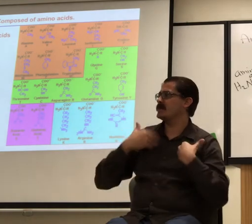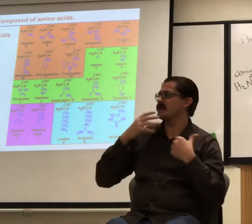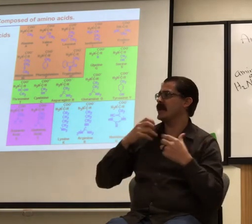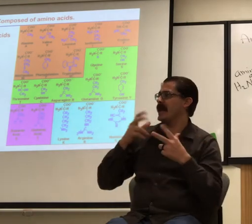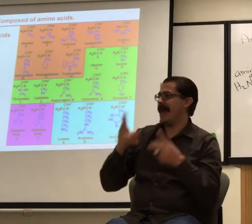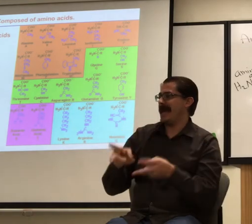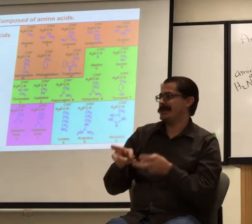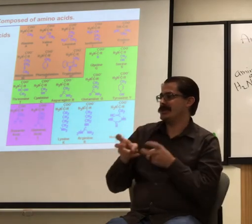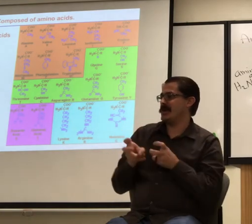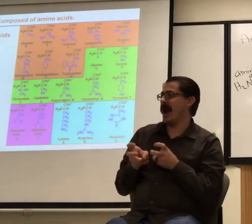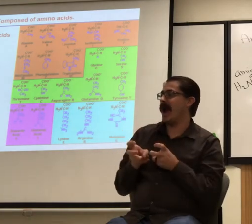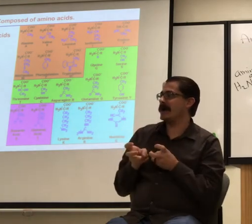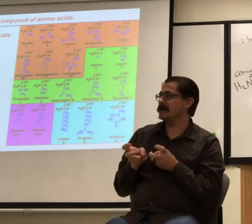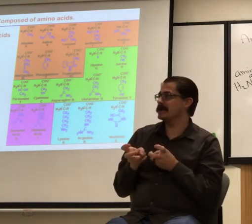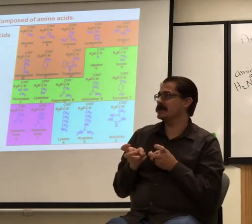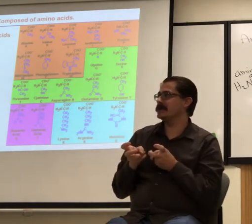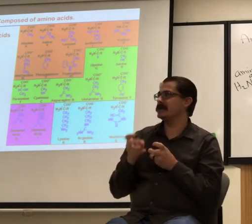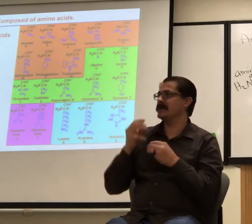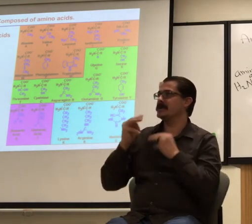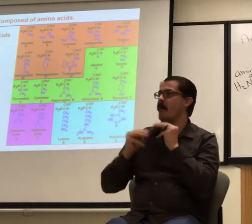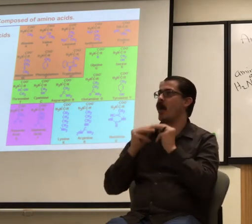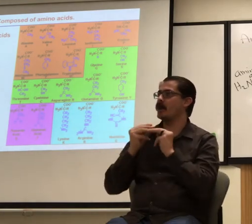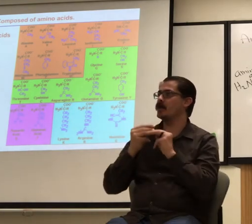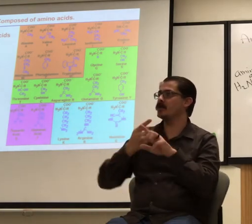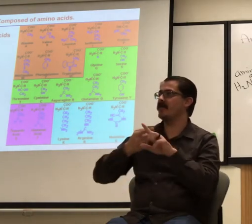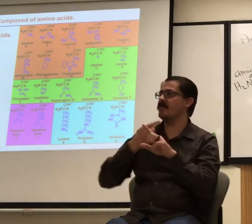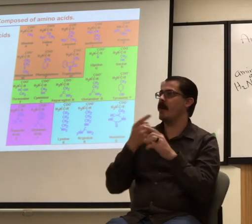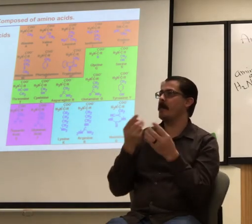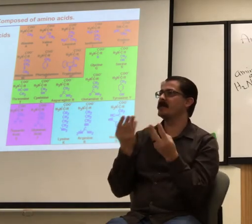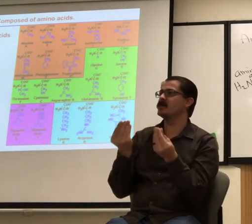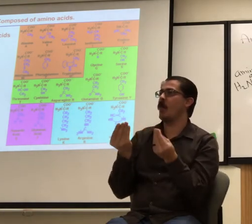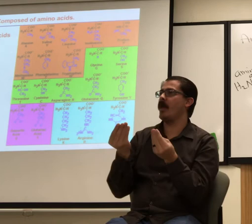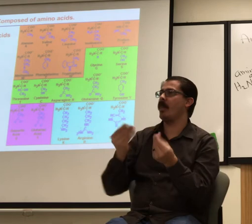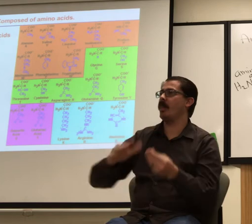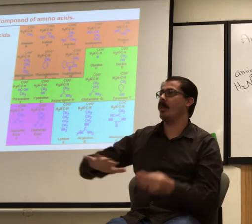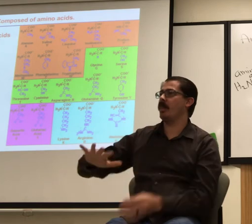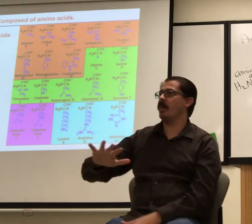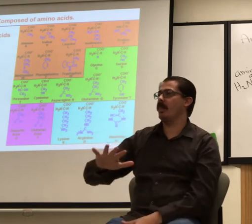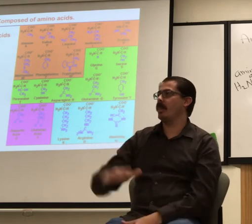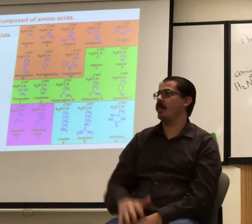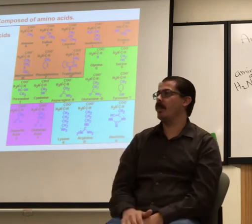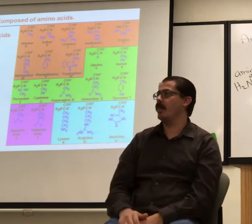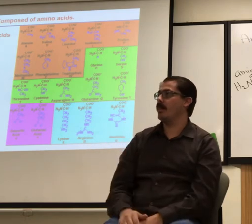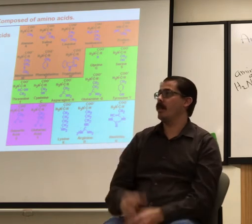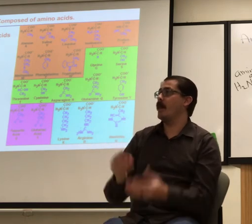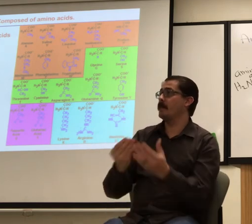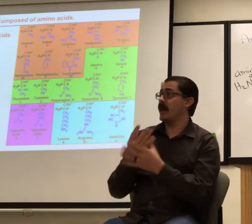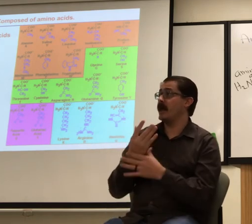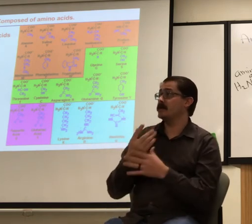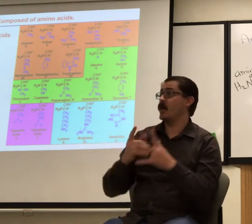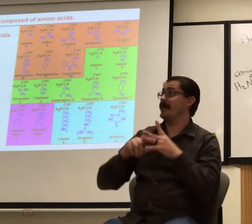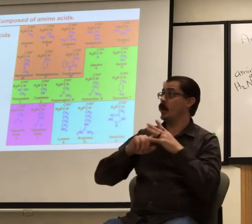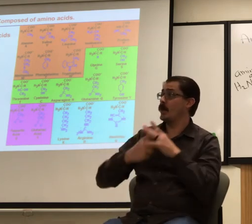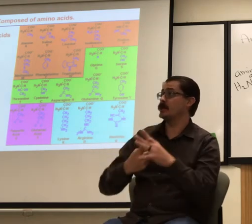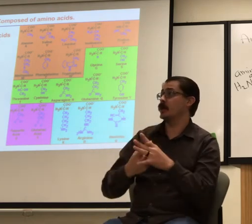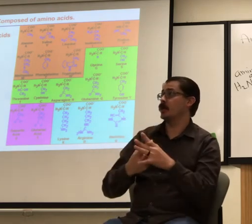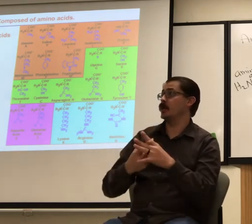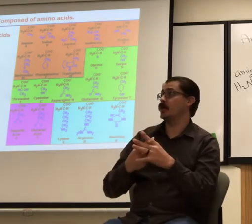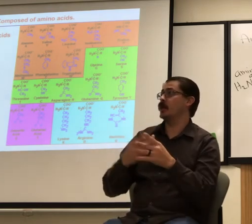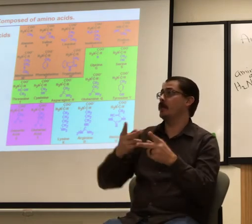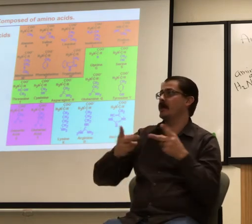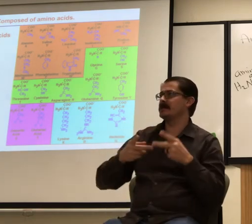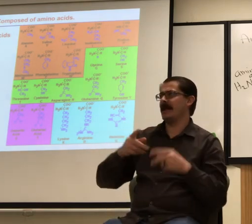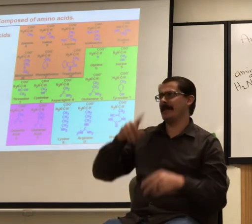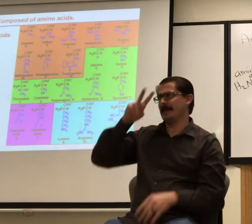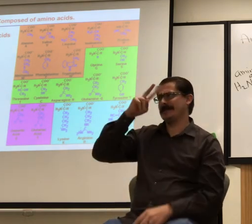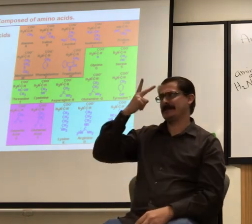extract these molecules out of the soil, okay? They are the original source. I think there's a